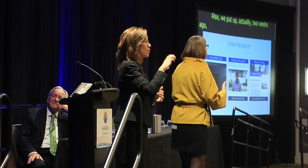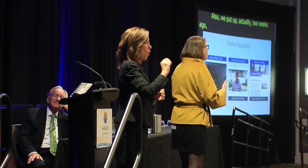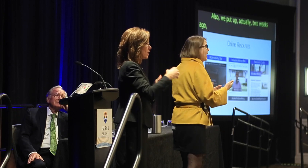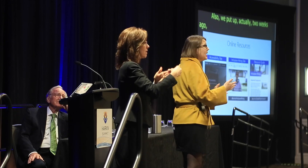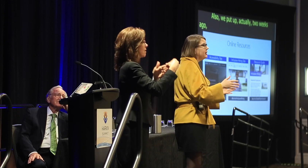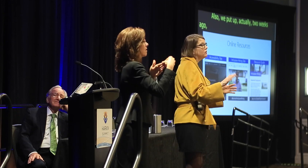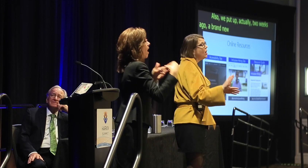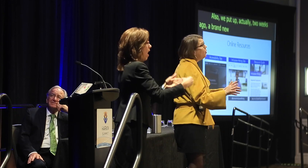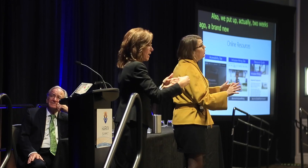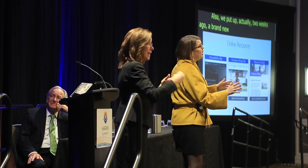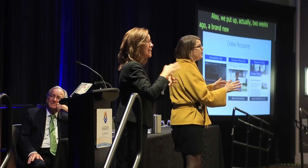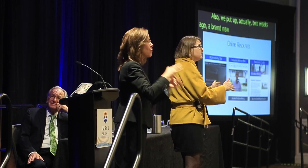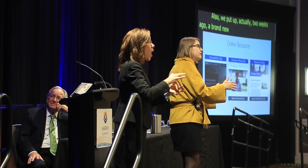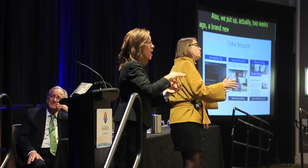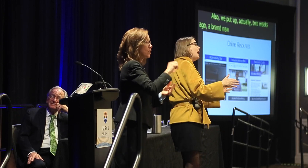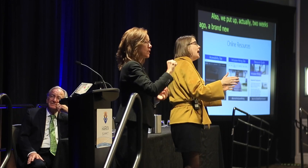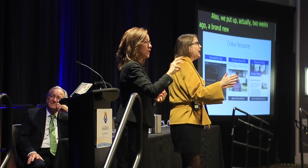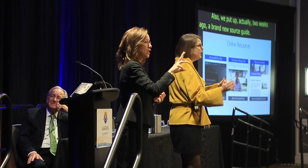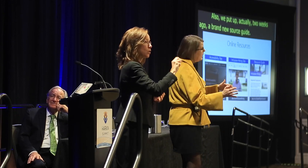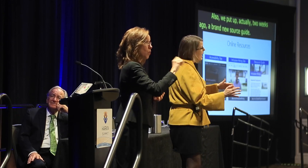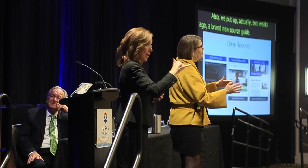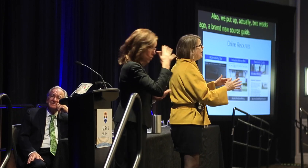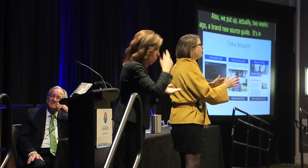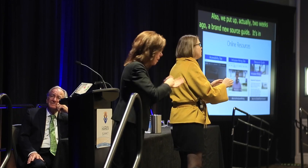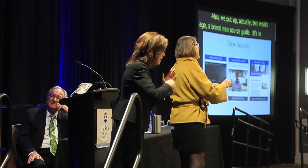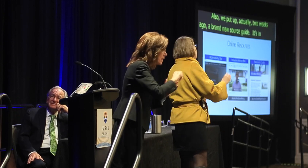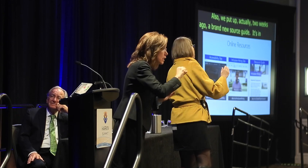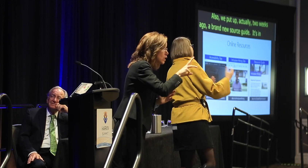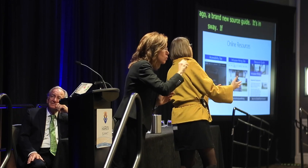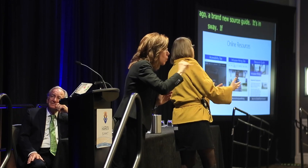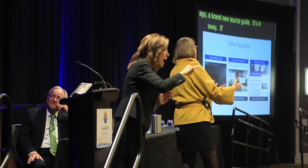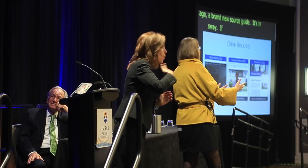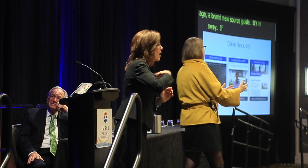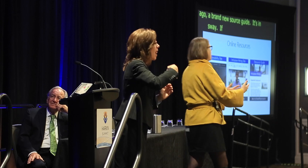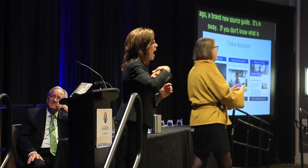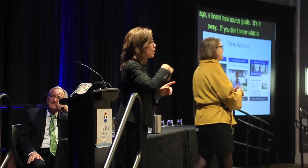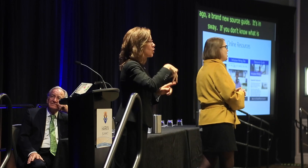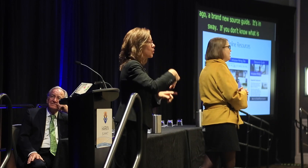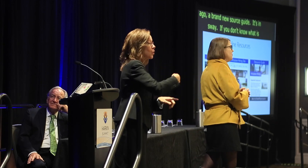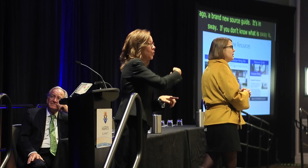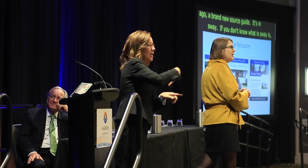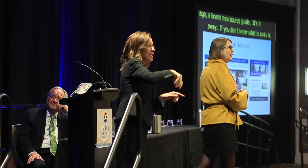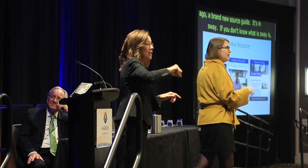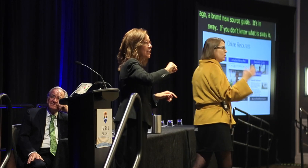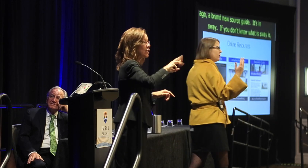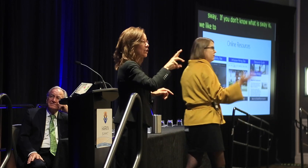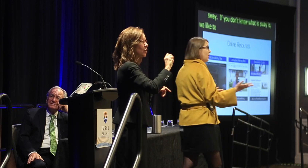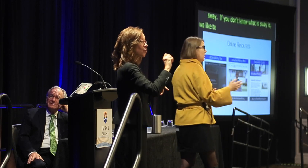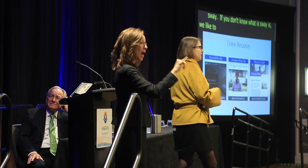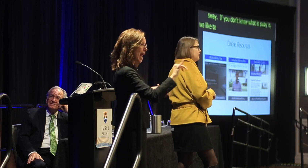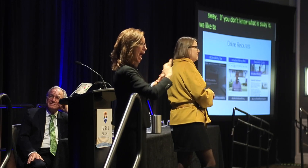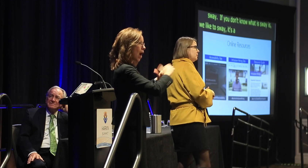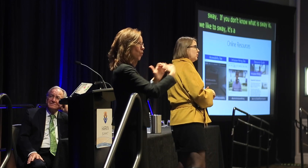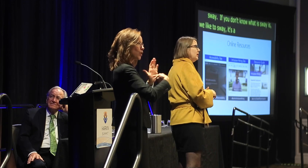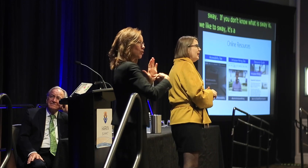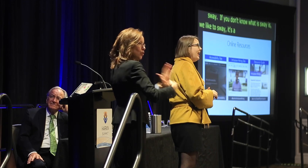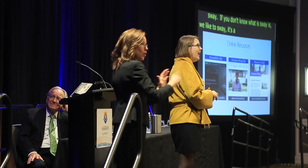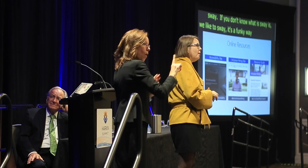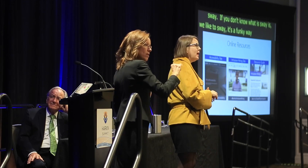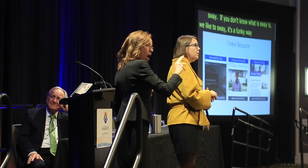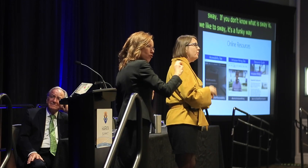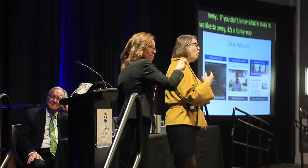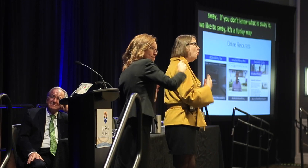you don't know what sway is, we like to sway. At Microsoft, it's a funky way of showing a document. It's also very